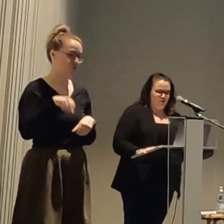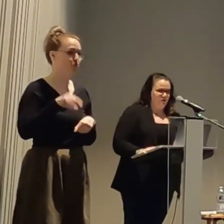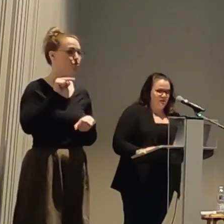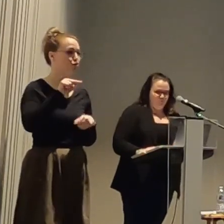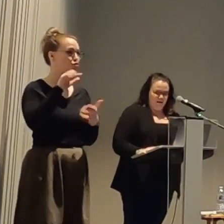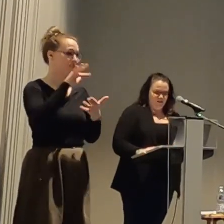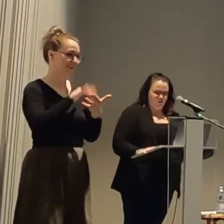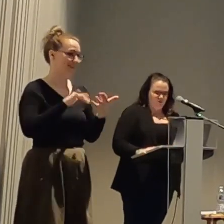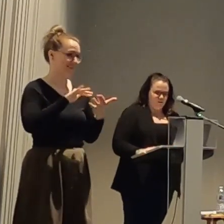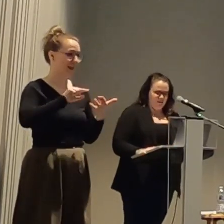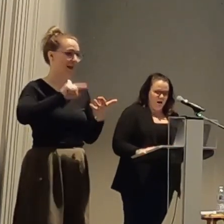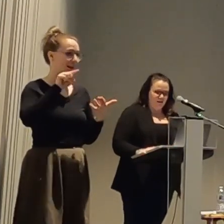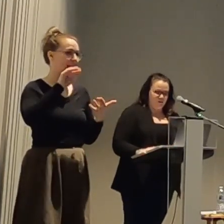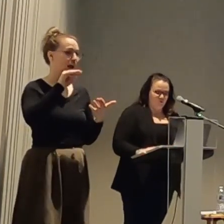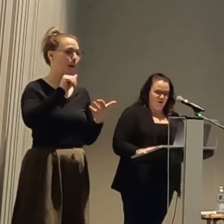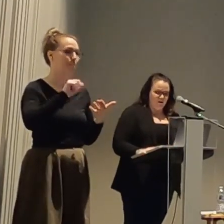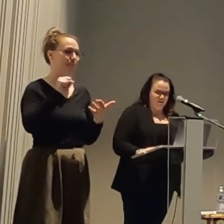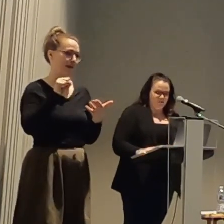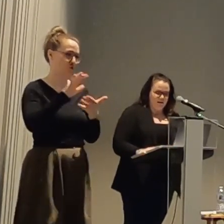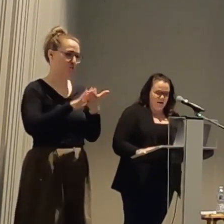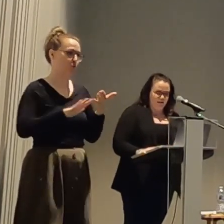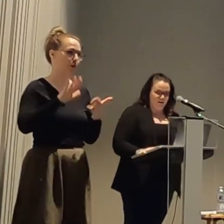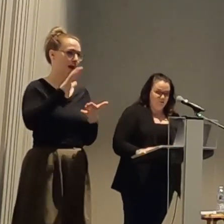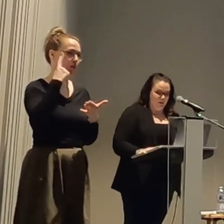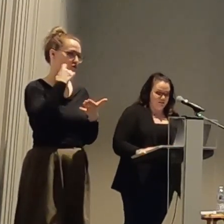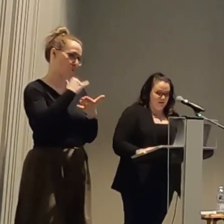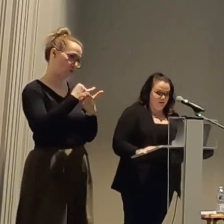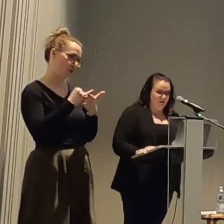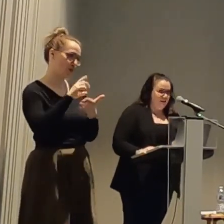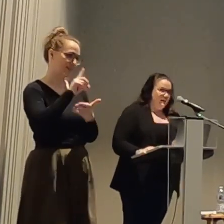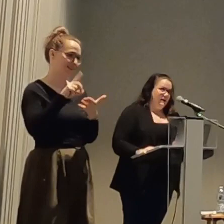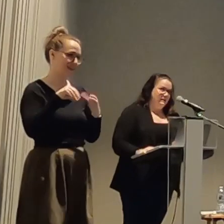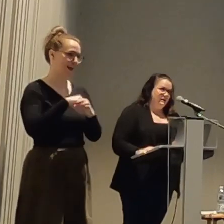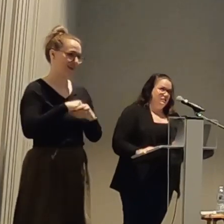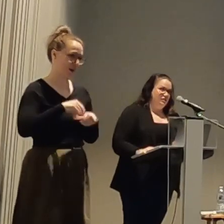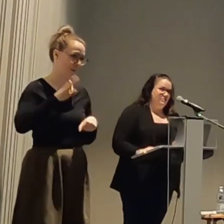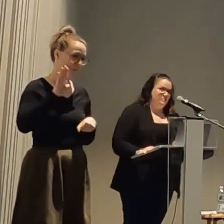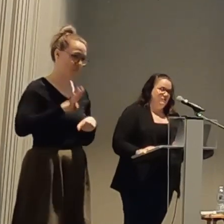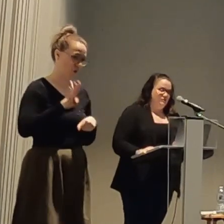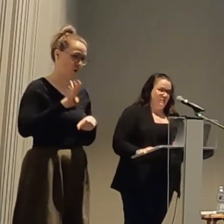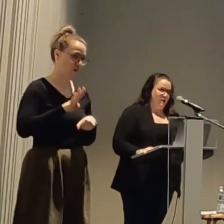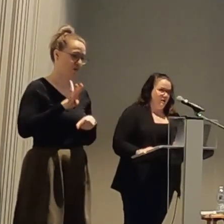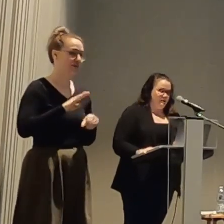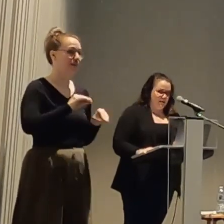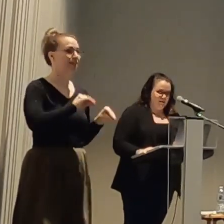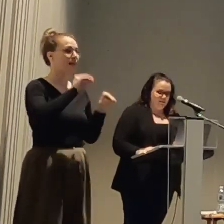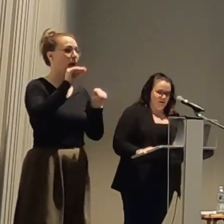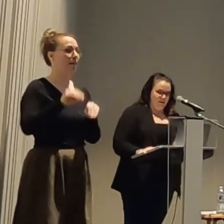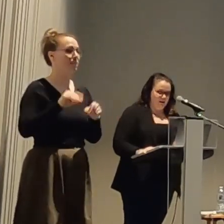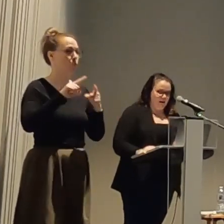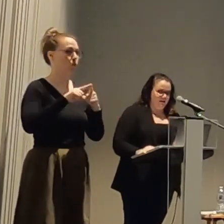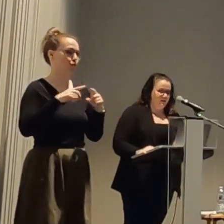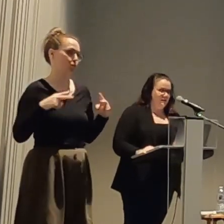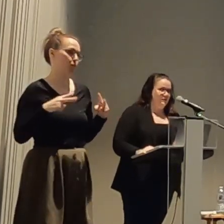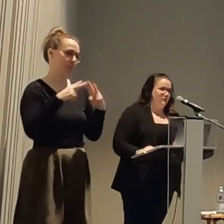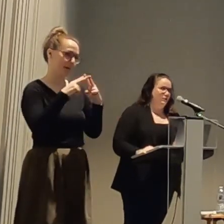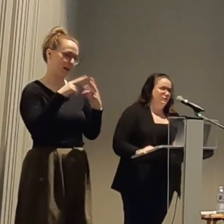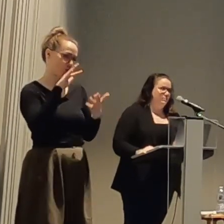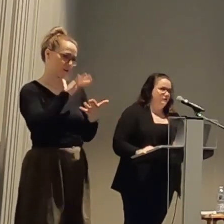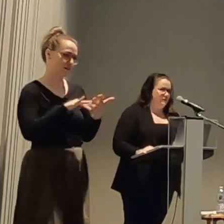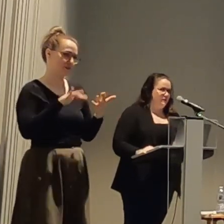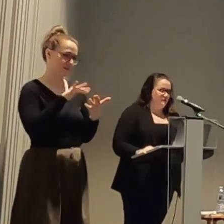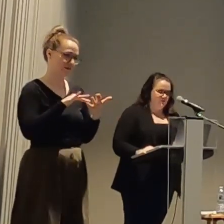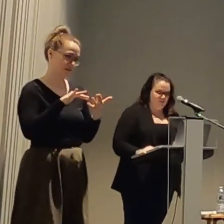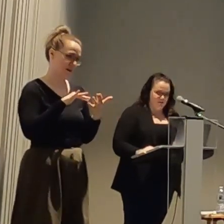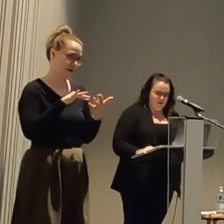the Massachusetts College for Art and Design in Boston, and then she moved to Paris and studied at the